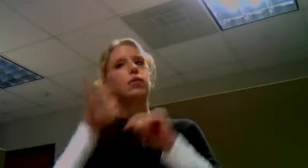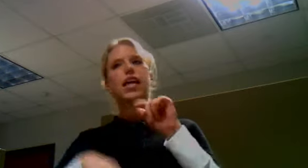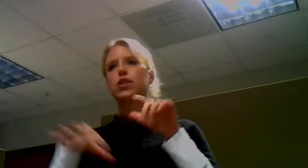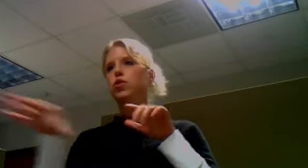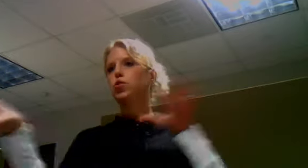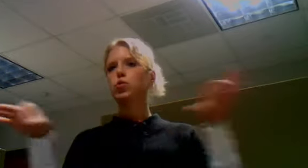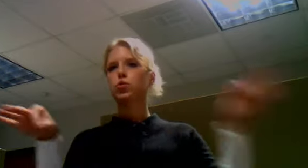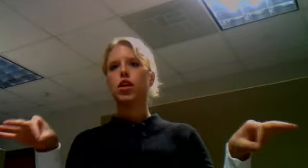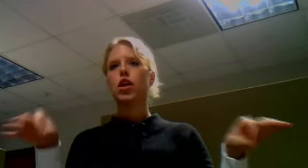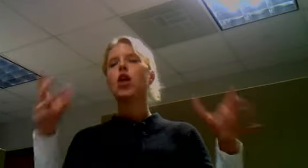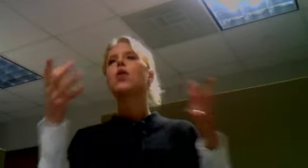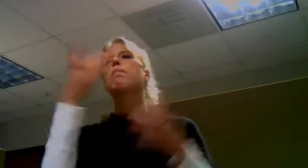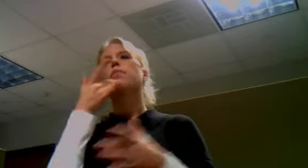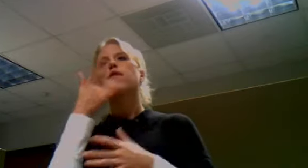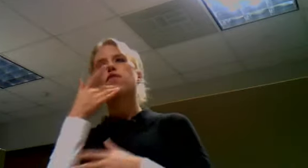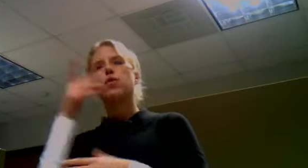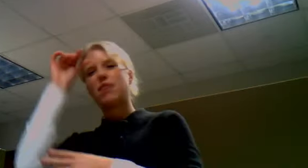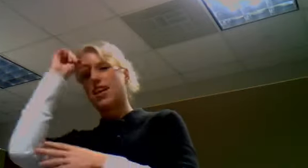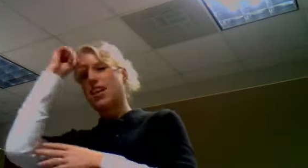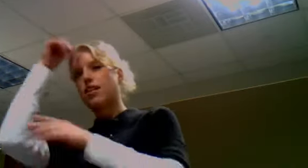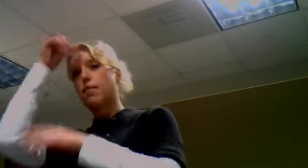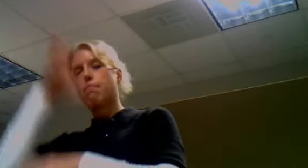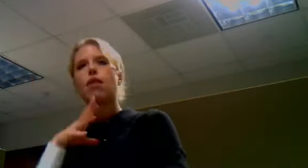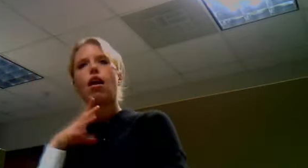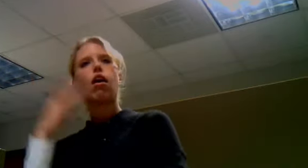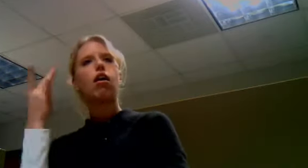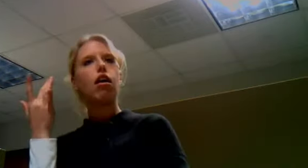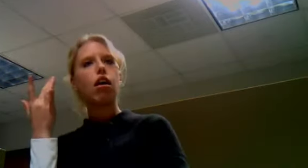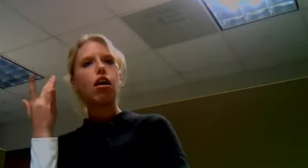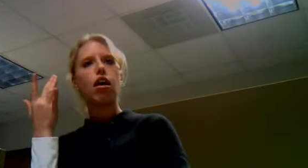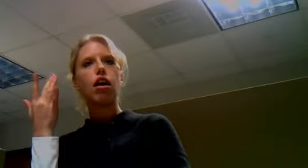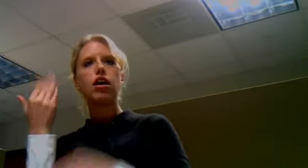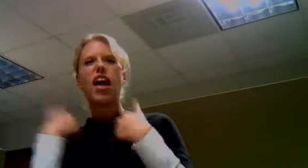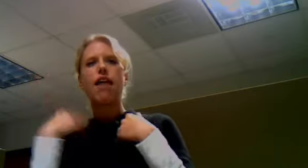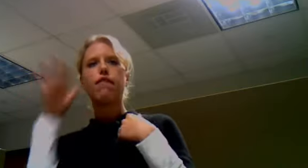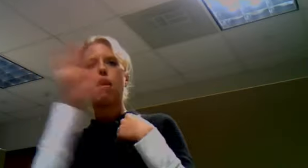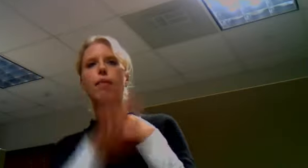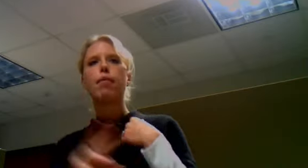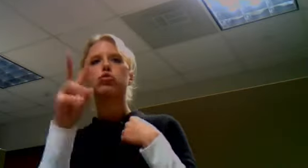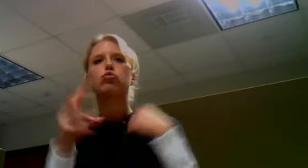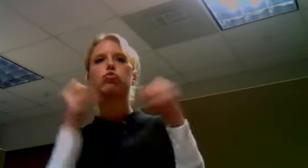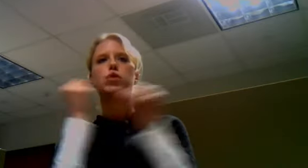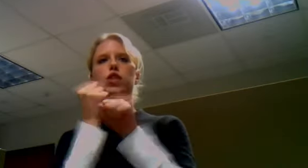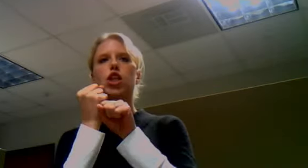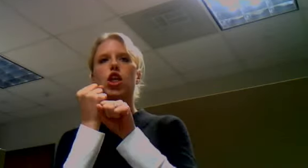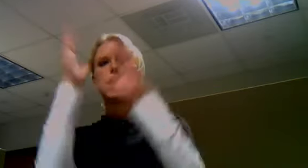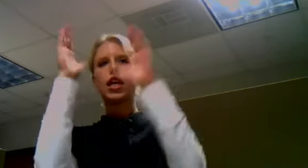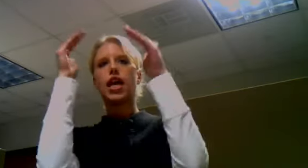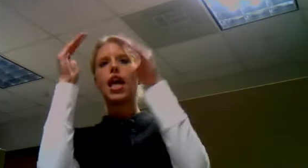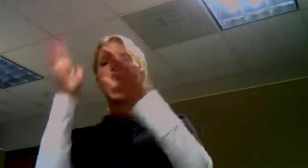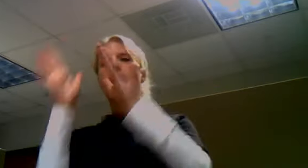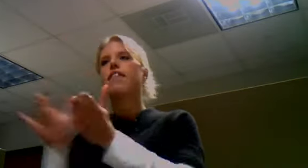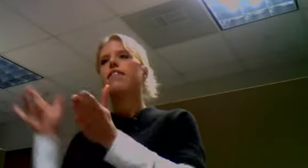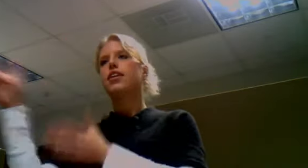Indian man. Because as an Indian man, you have about 2 years of life expectancy advantage vis-a-vis Indian